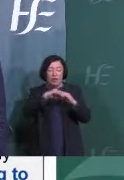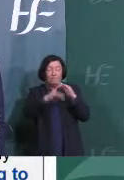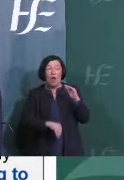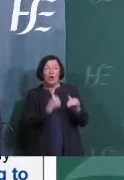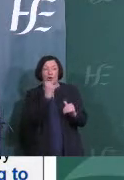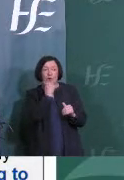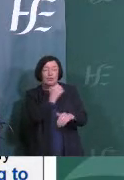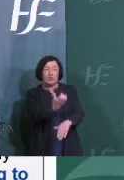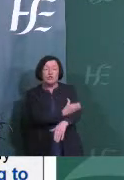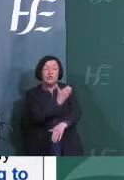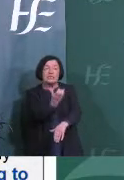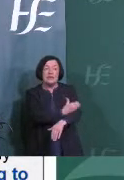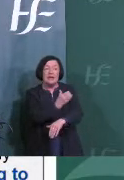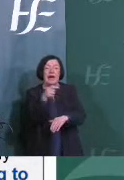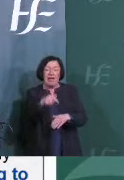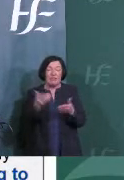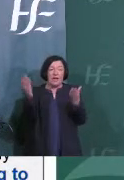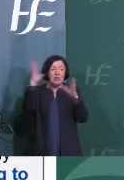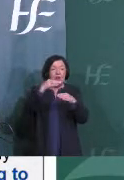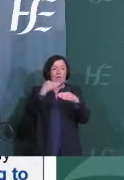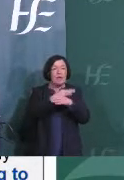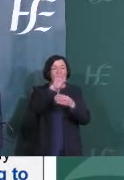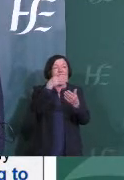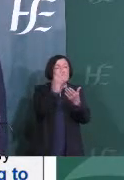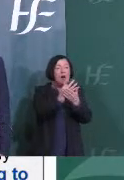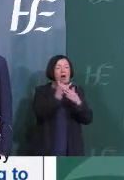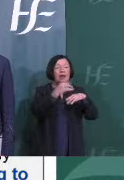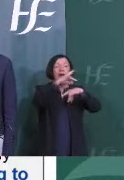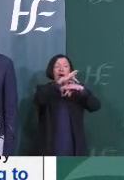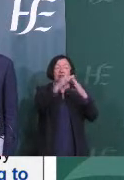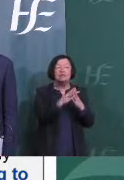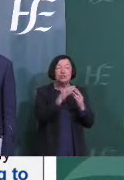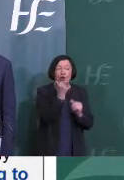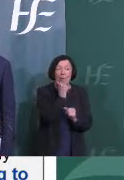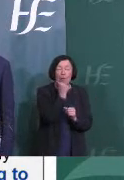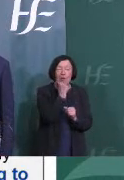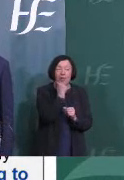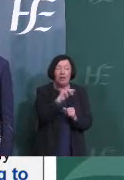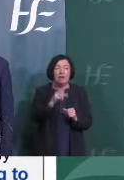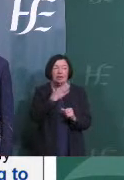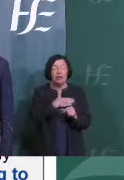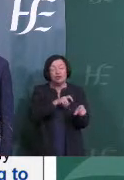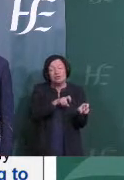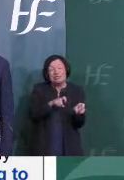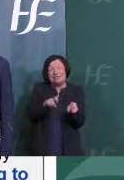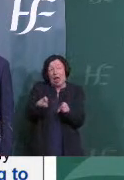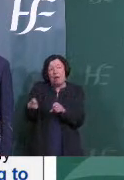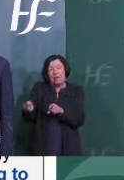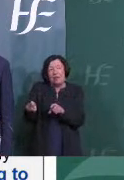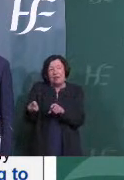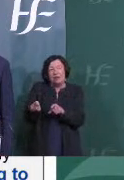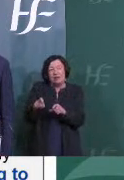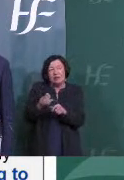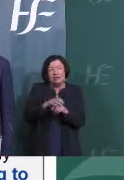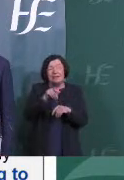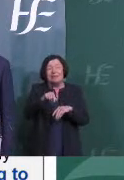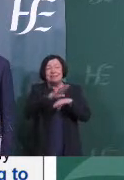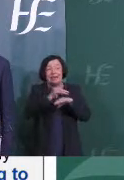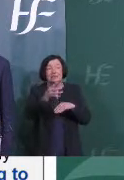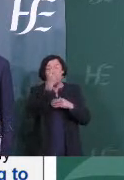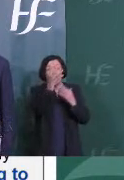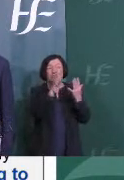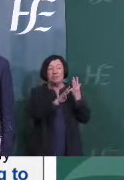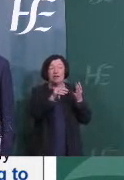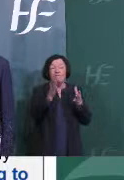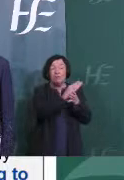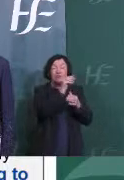cases continue, and that mirrored by a fall in hospitalisation and not just stabilisation of deaths, 49 reported on the 1st of